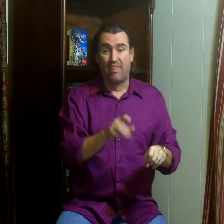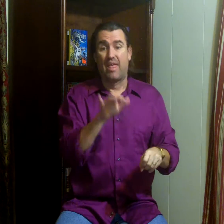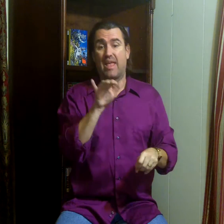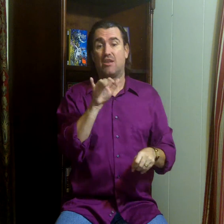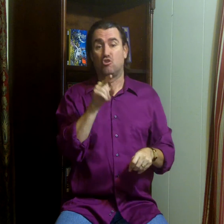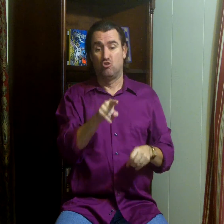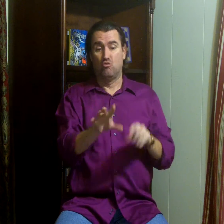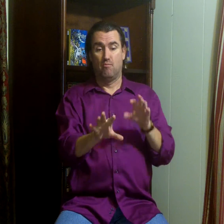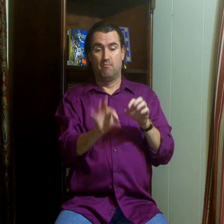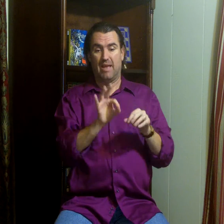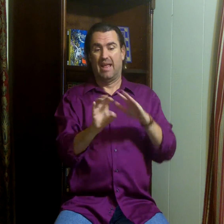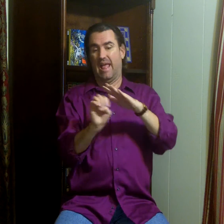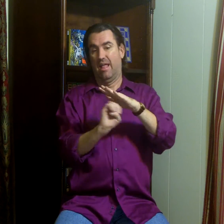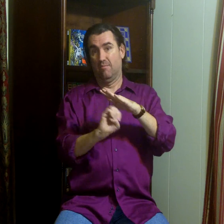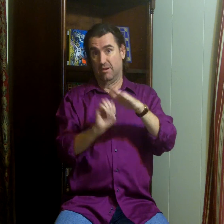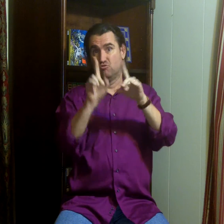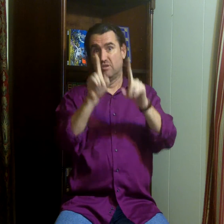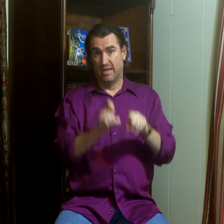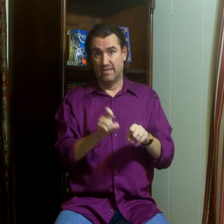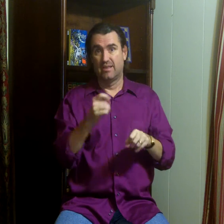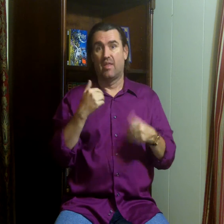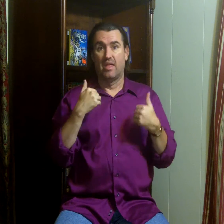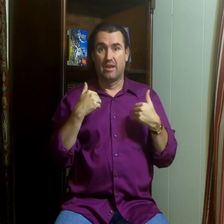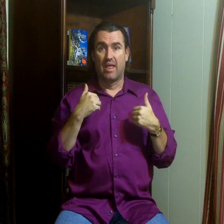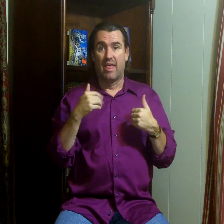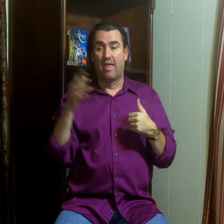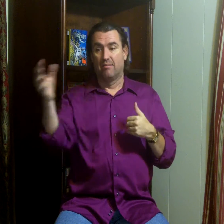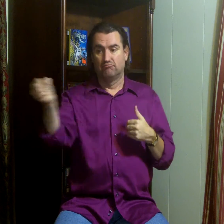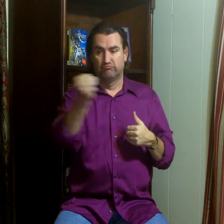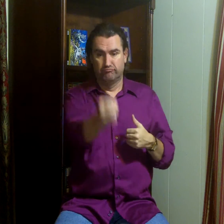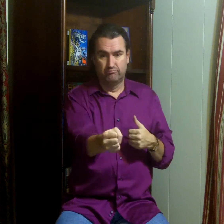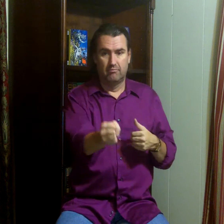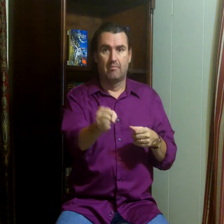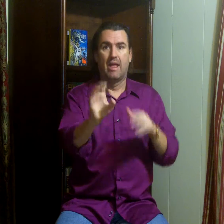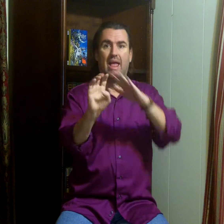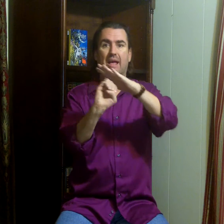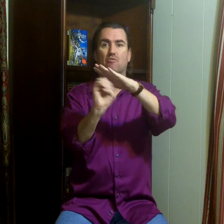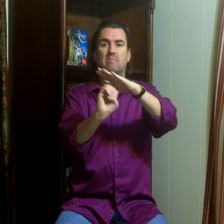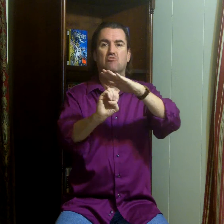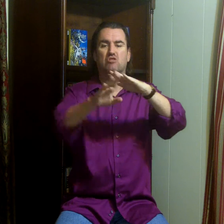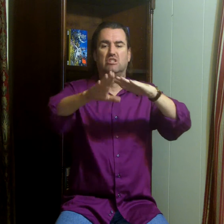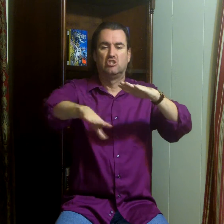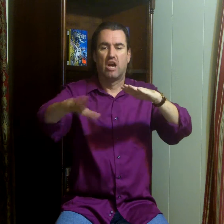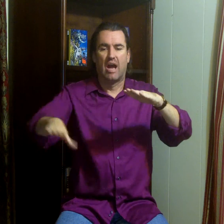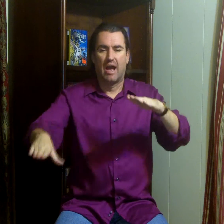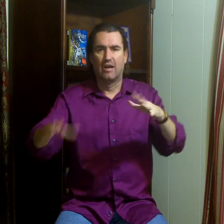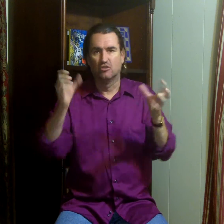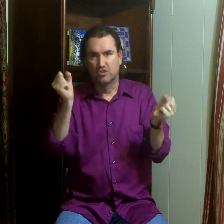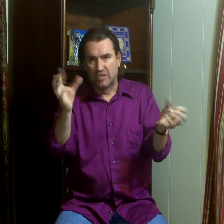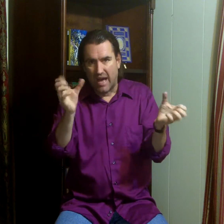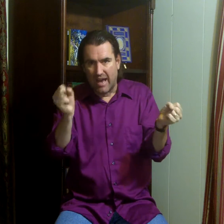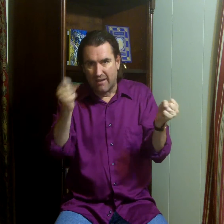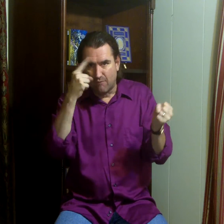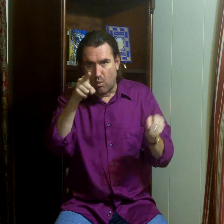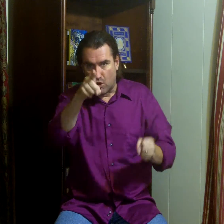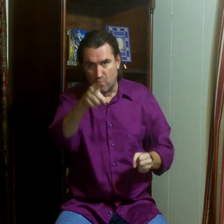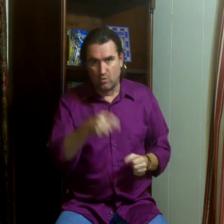if you pick an elementary test or the high school test, you'll get an elementary age kid or a high school